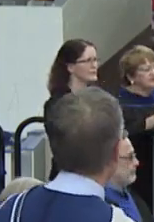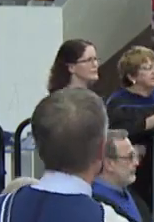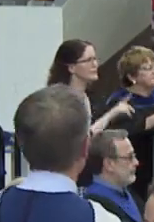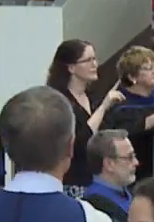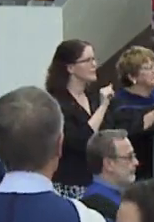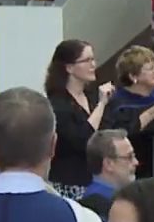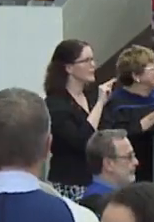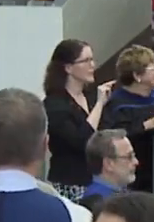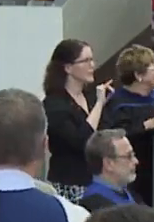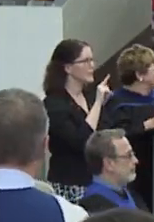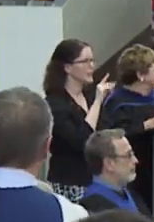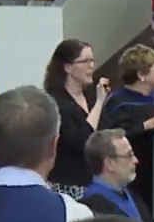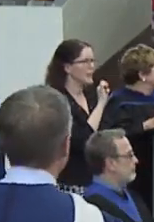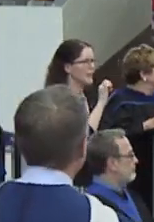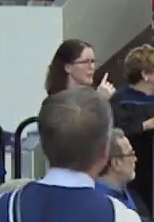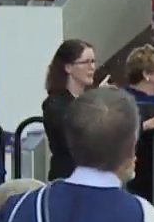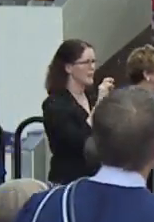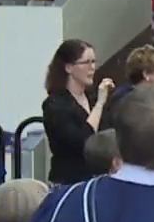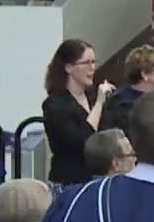Danielle Gillespie,